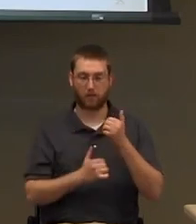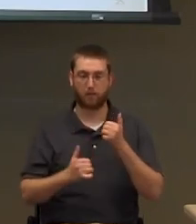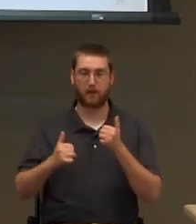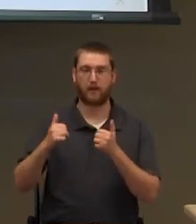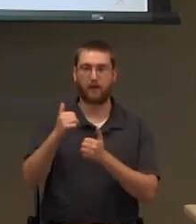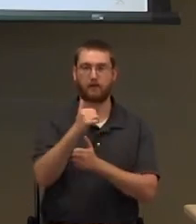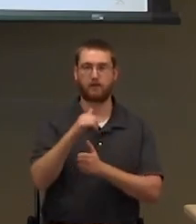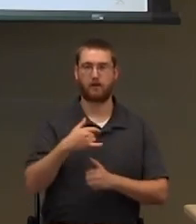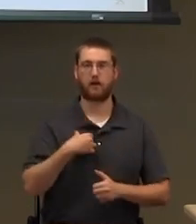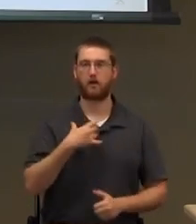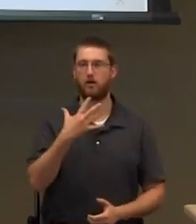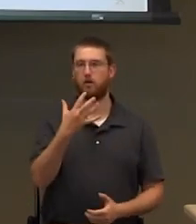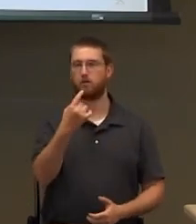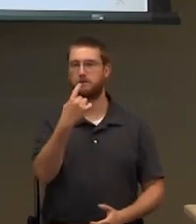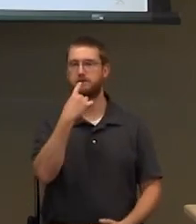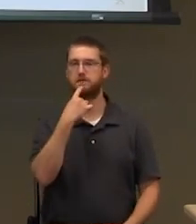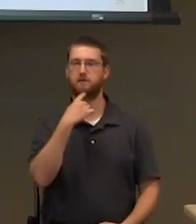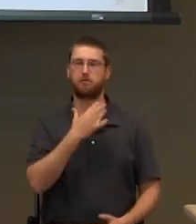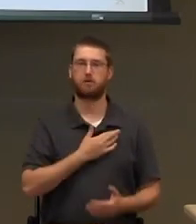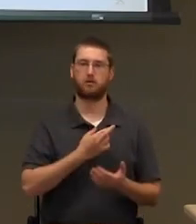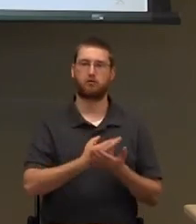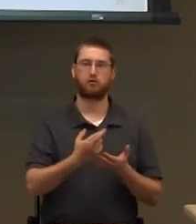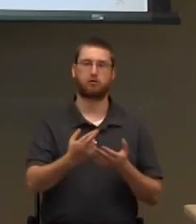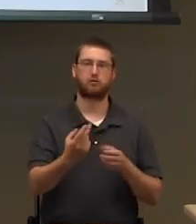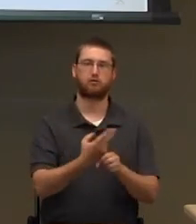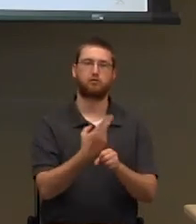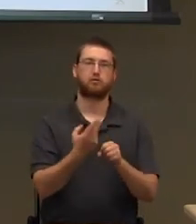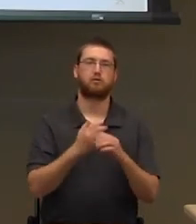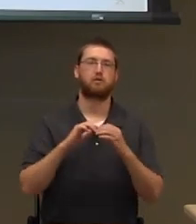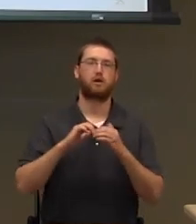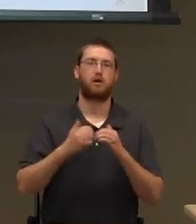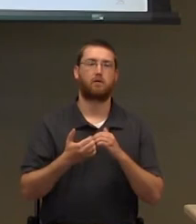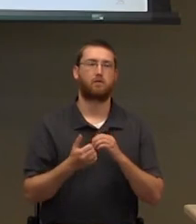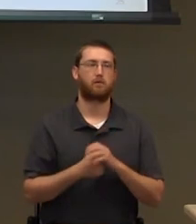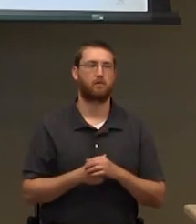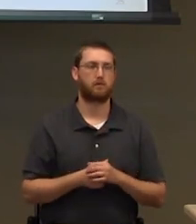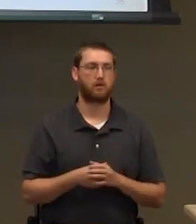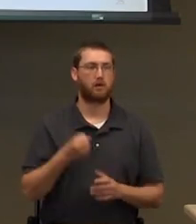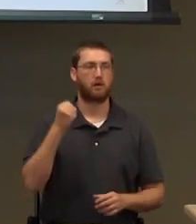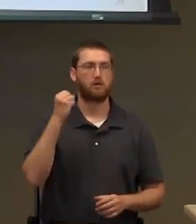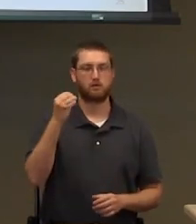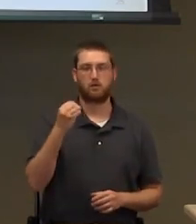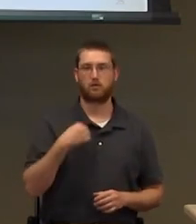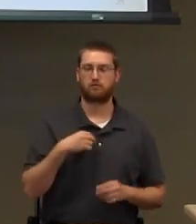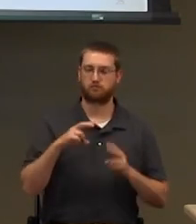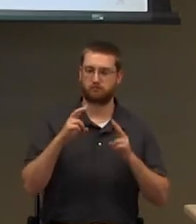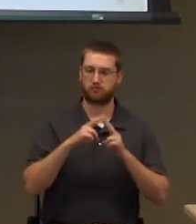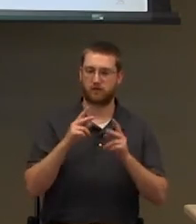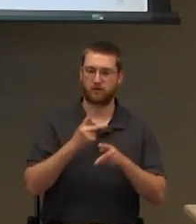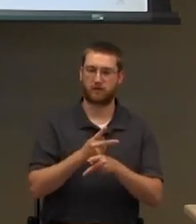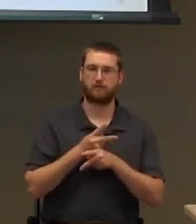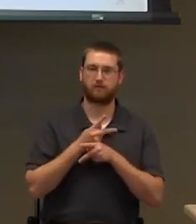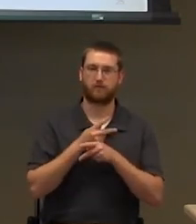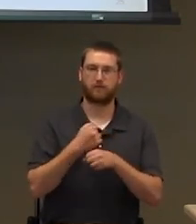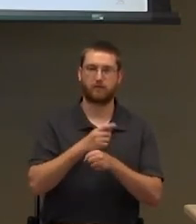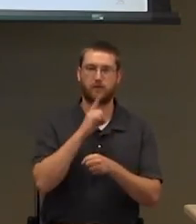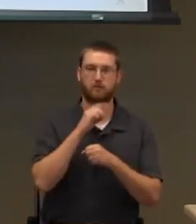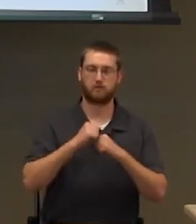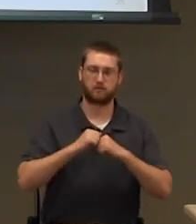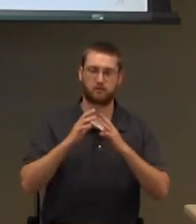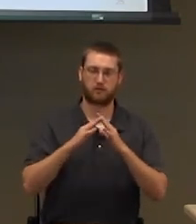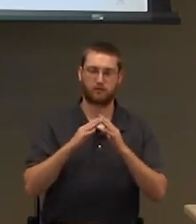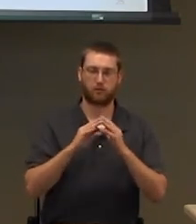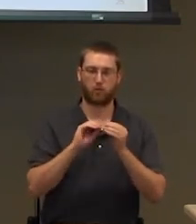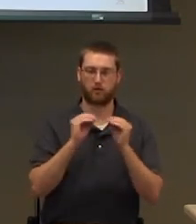I want to say, and how those resources are used. And so I was very, very careful to make sure that we built an organization